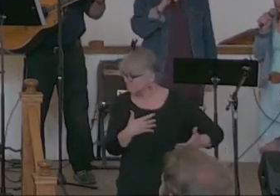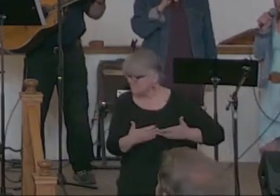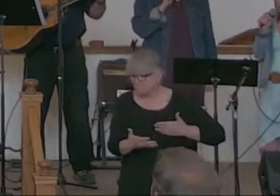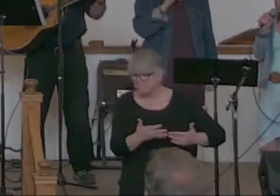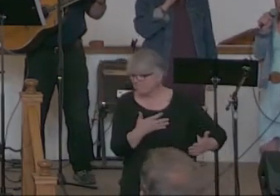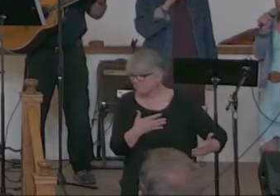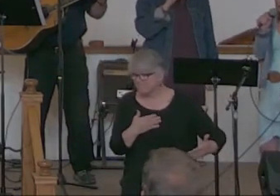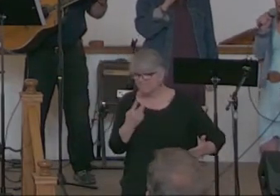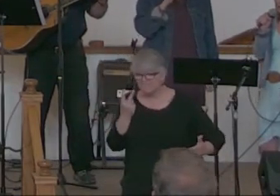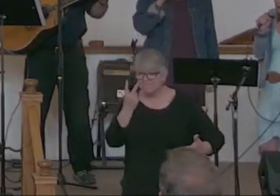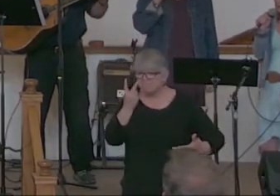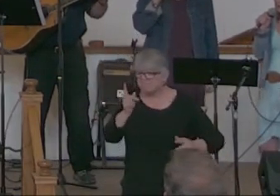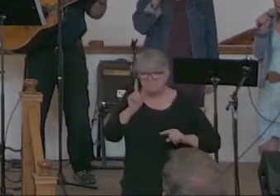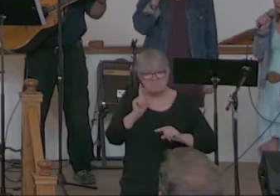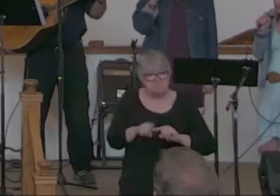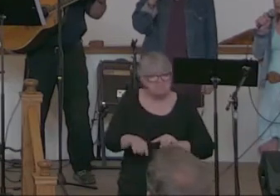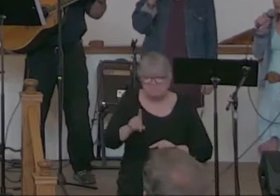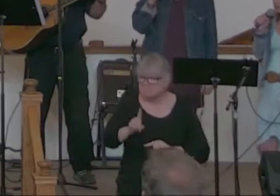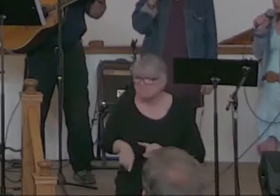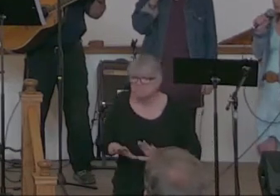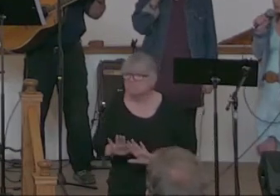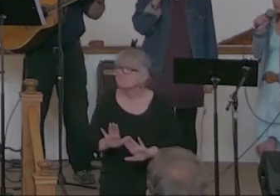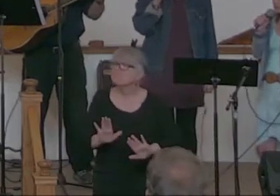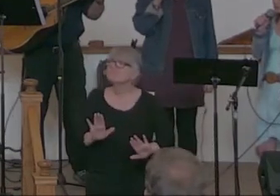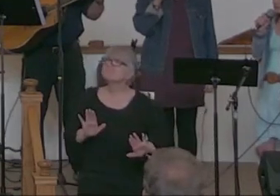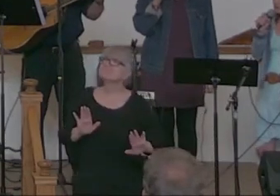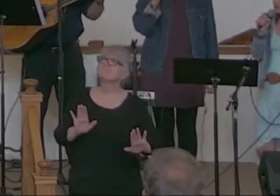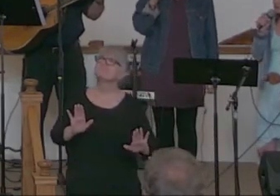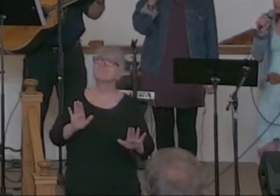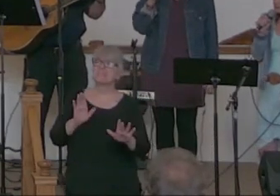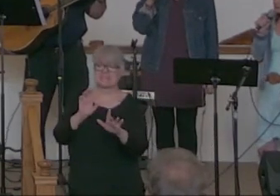believe, even when my eyes can't see,